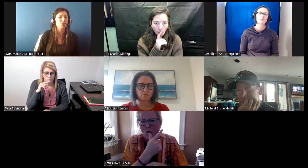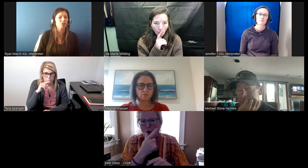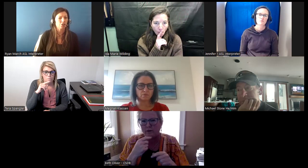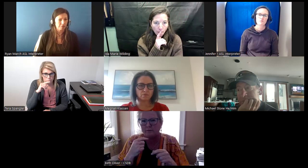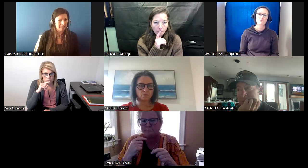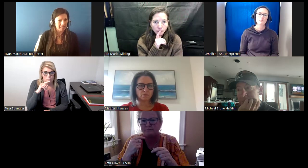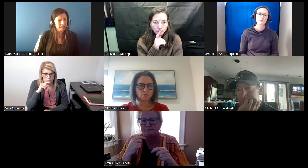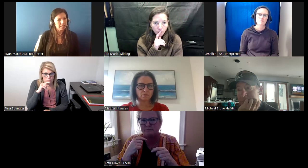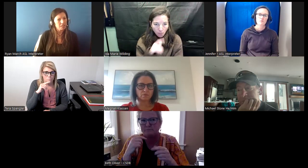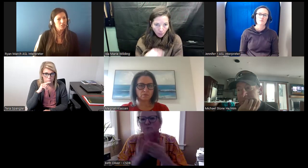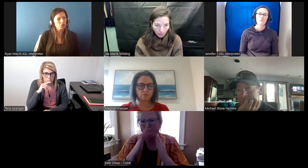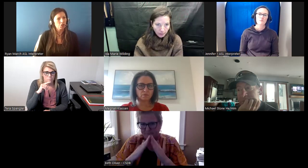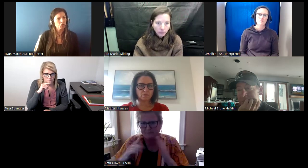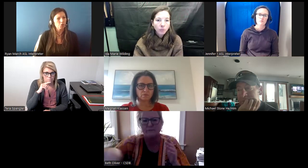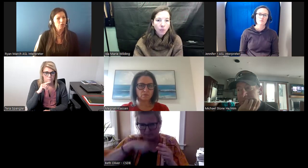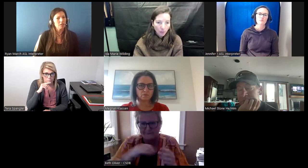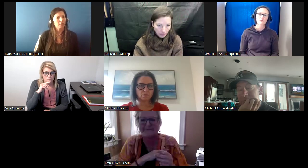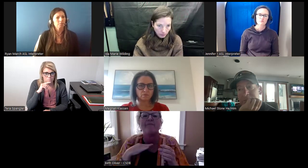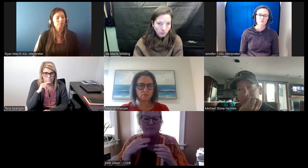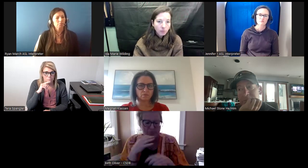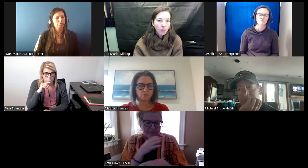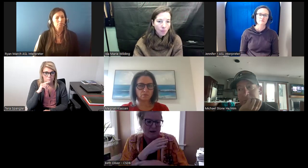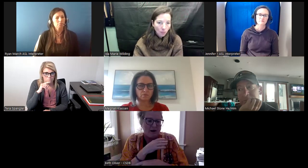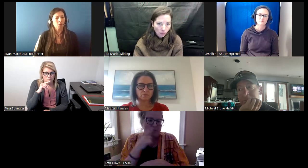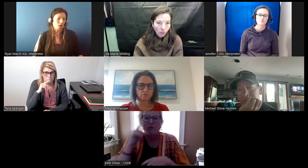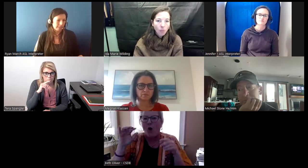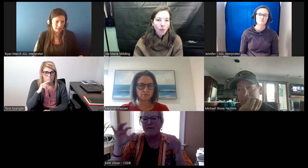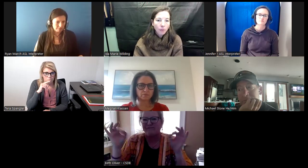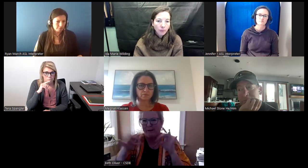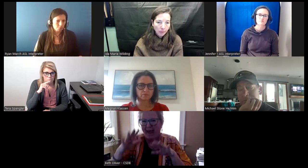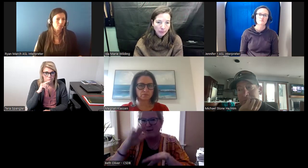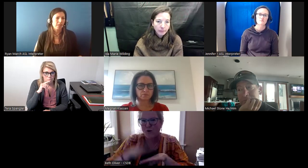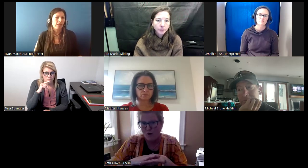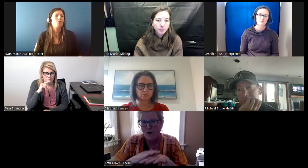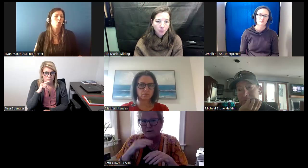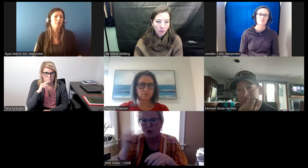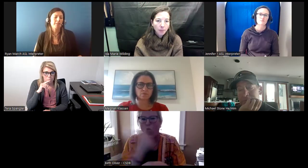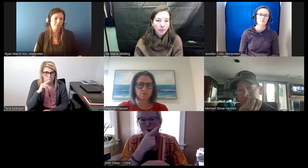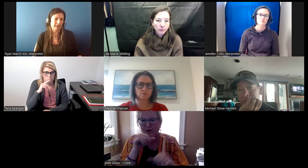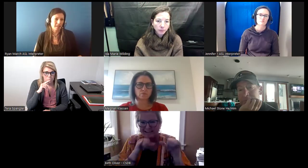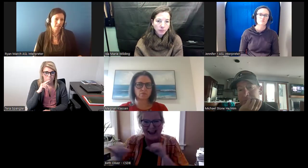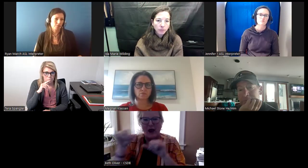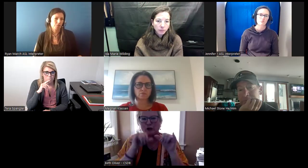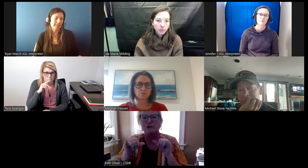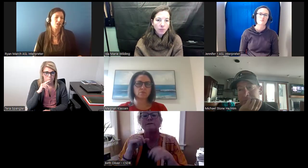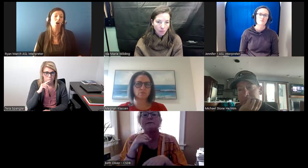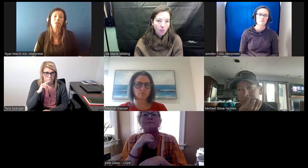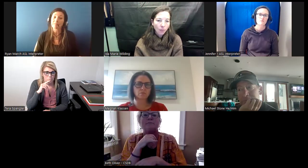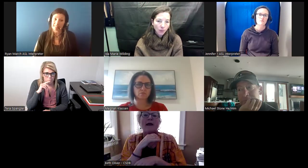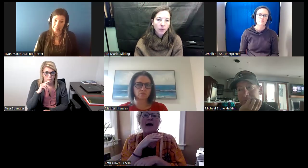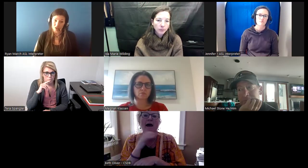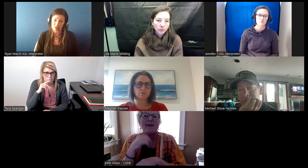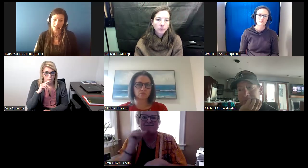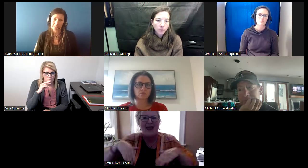out a survey to all staff for feedback related to all